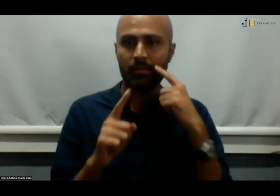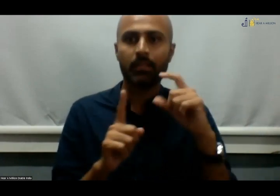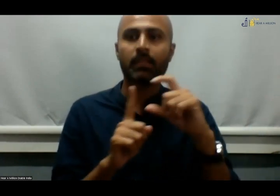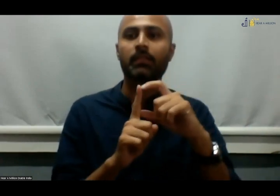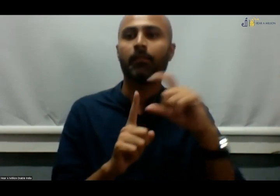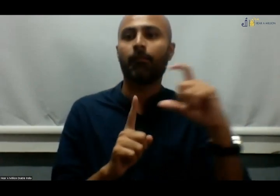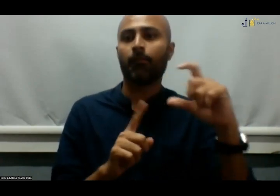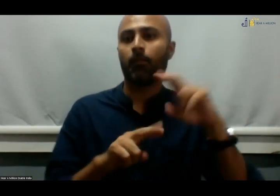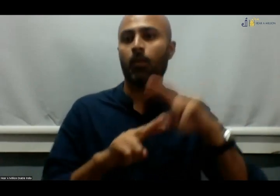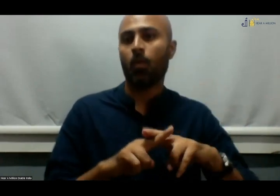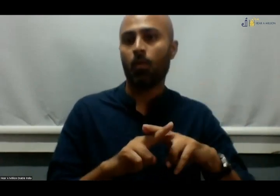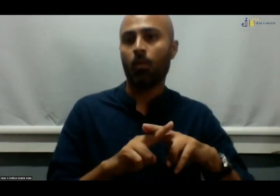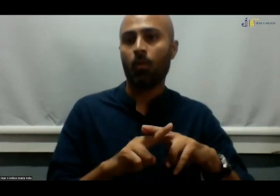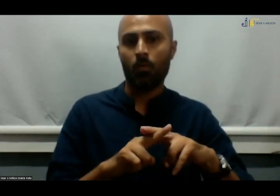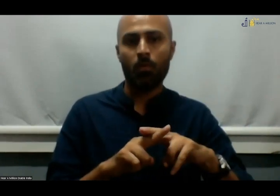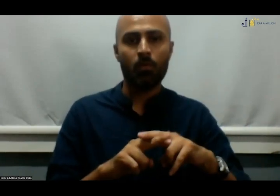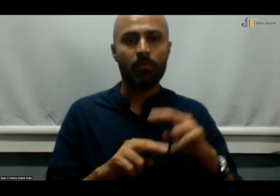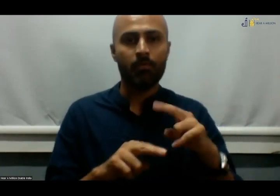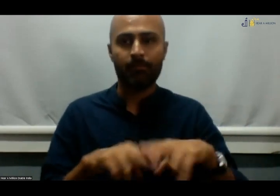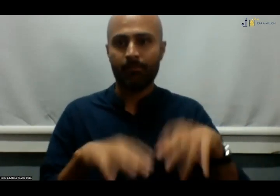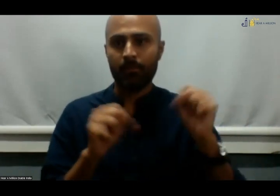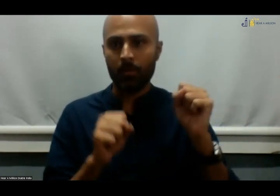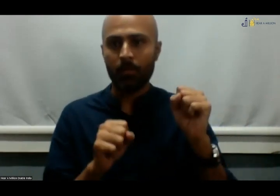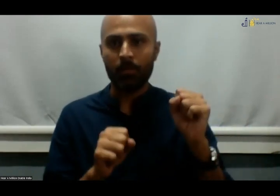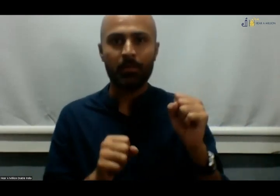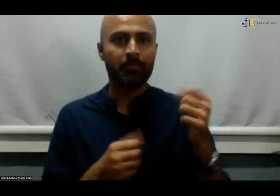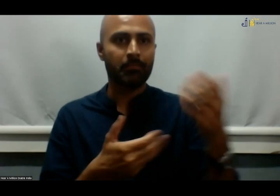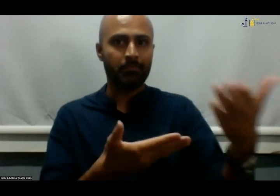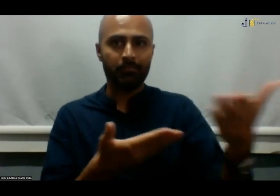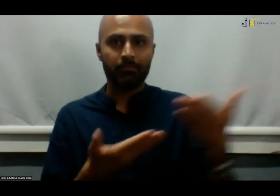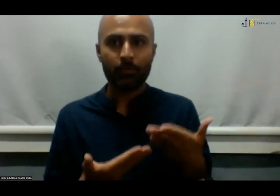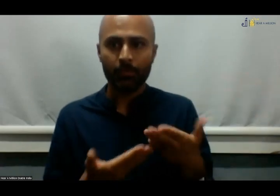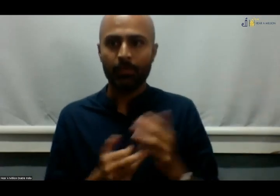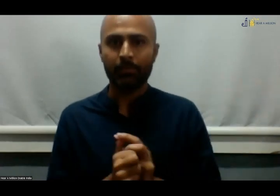We will have Preeti now from Deaf Can Foundation.